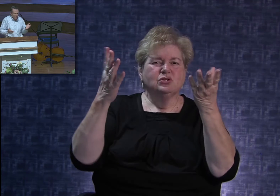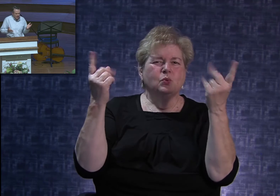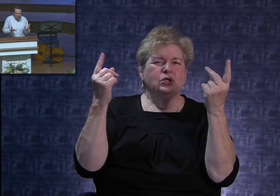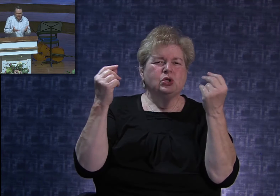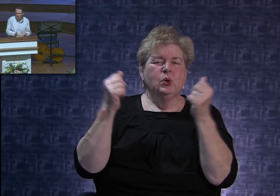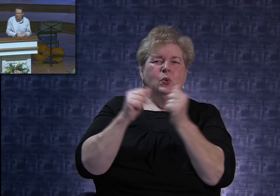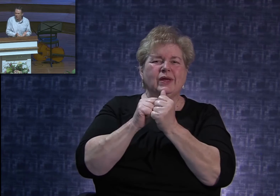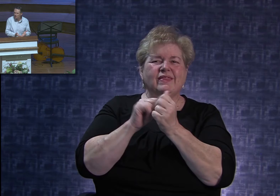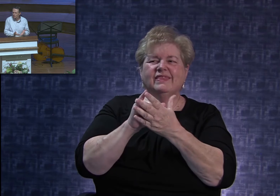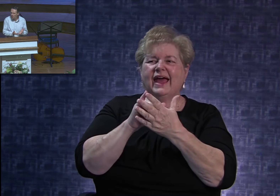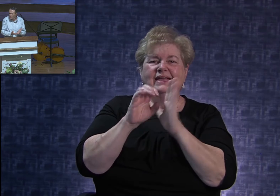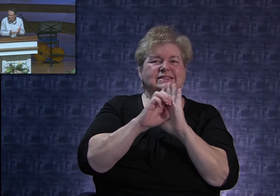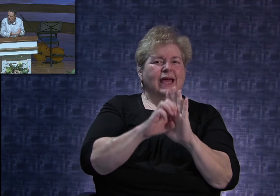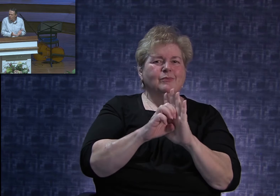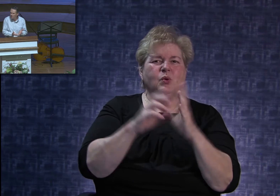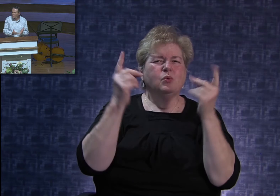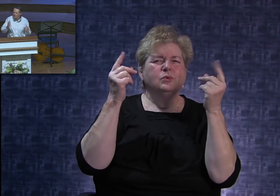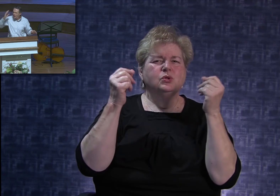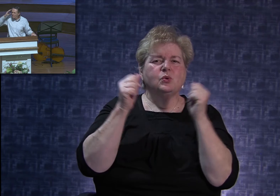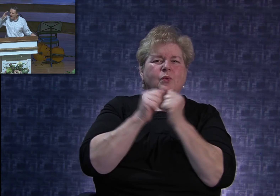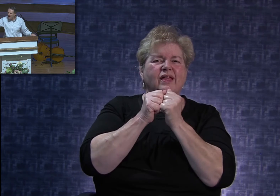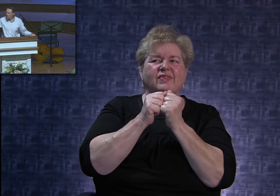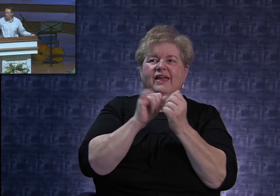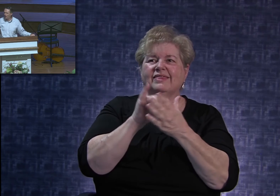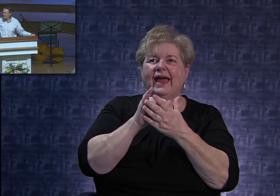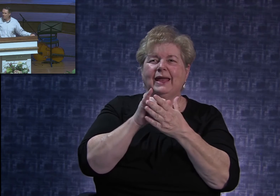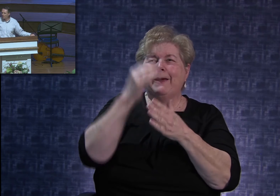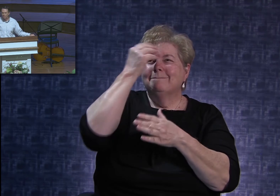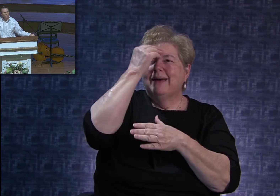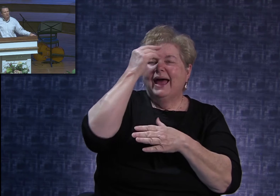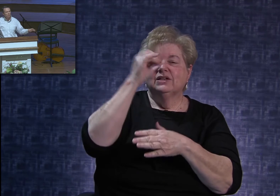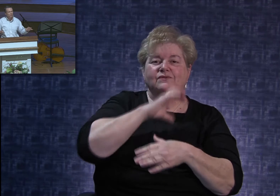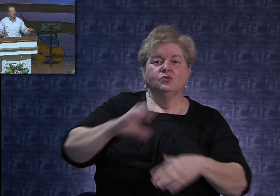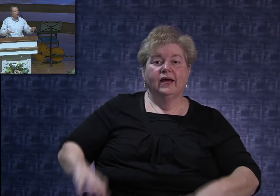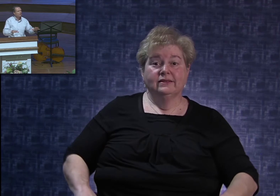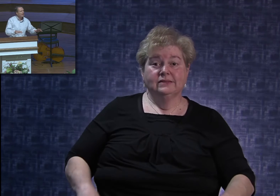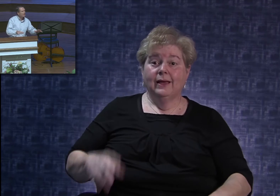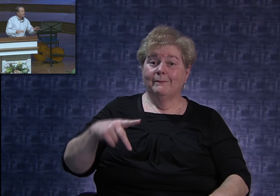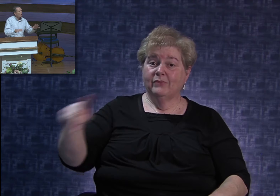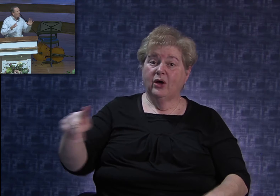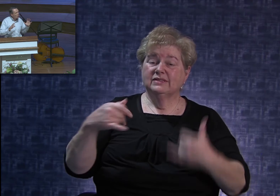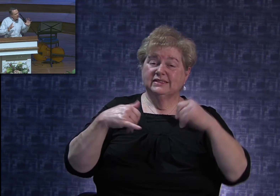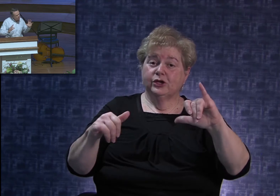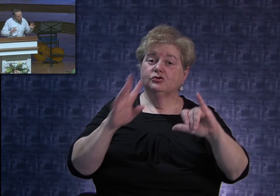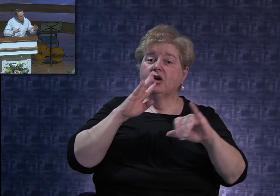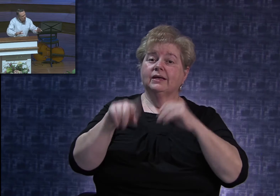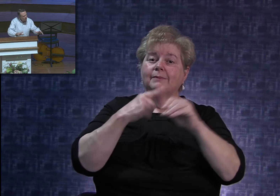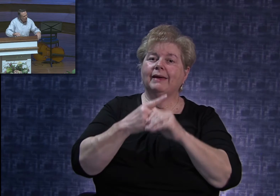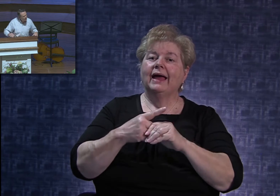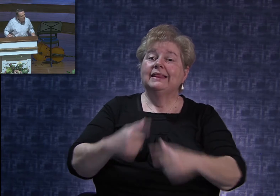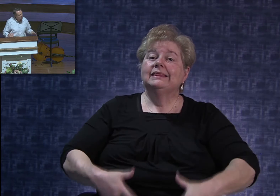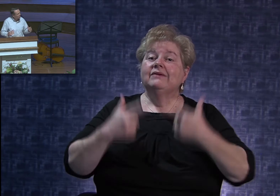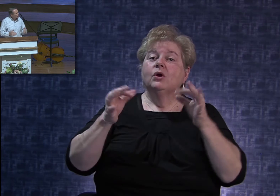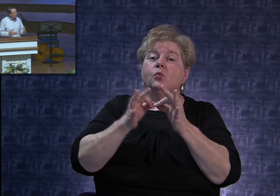this illustration? What do we do with this mind of Christ? And by the way, Paul's still building off the idea of walking worthy